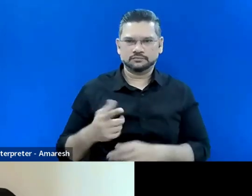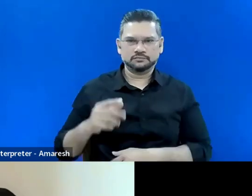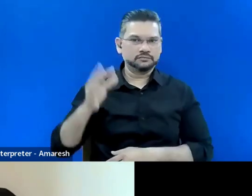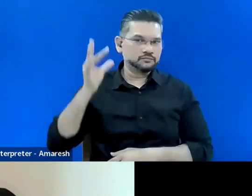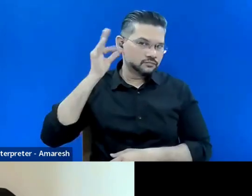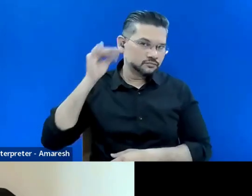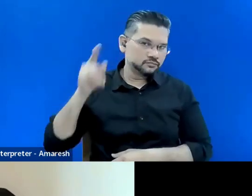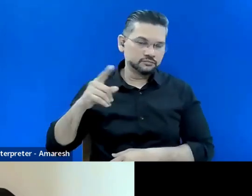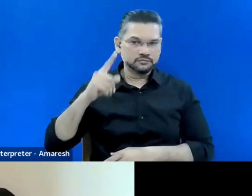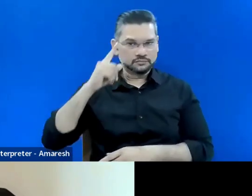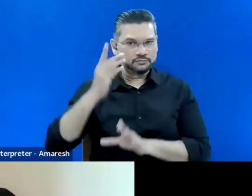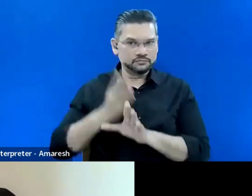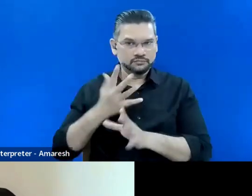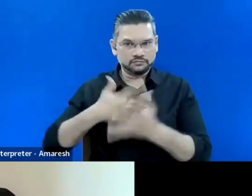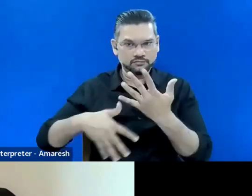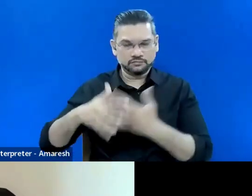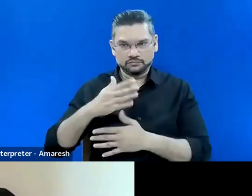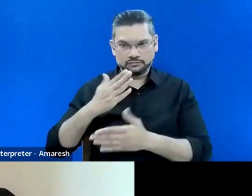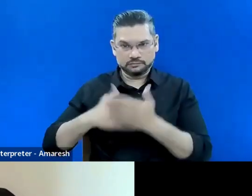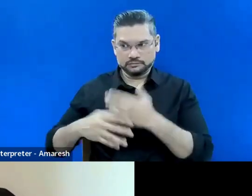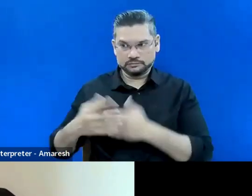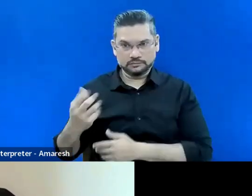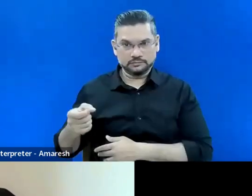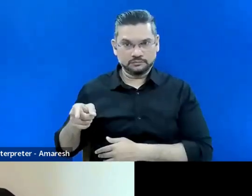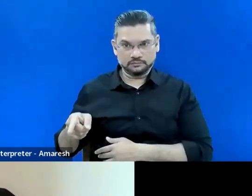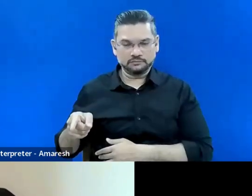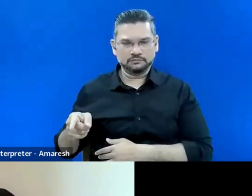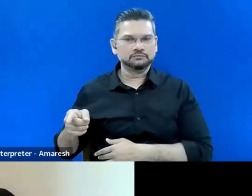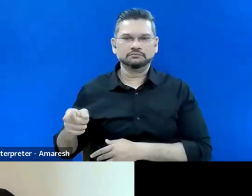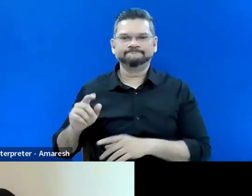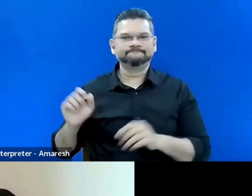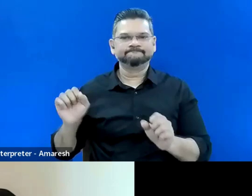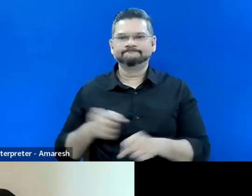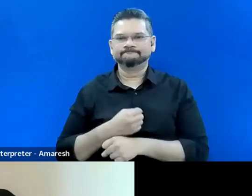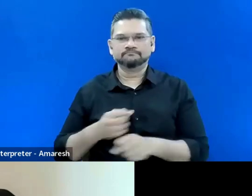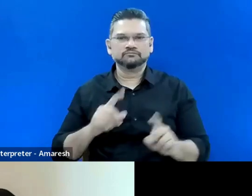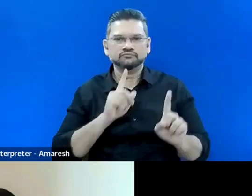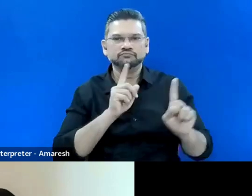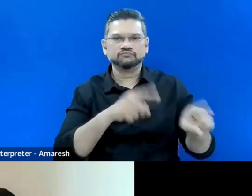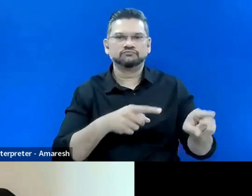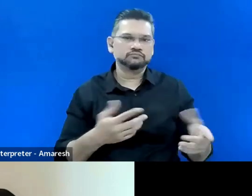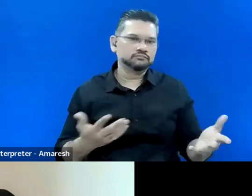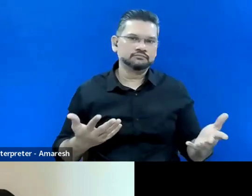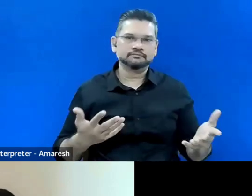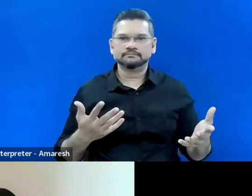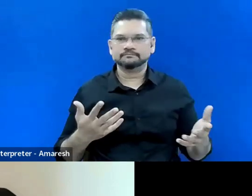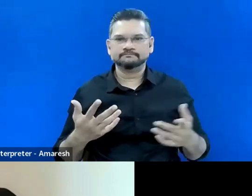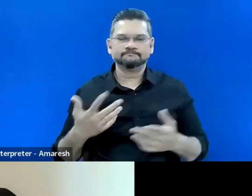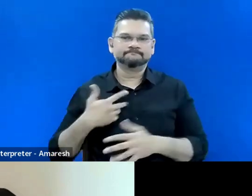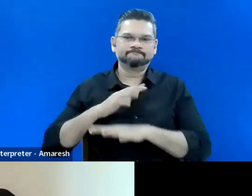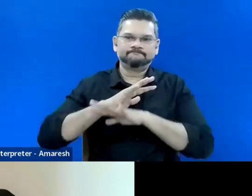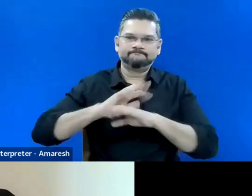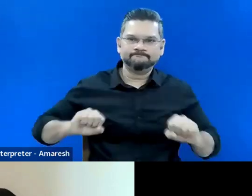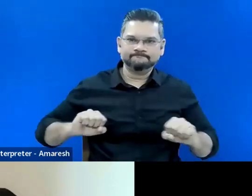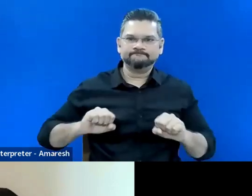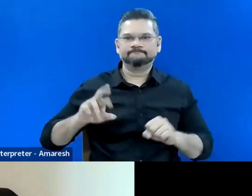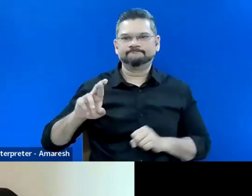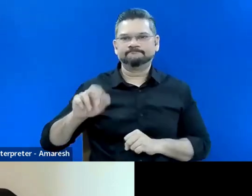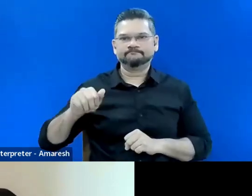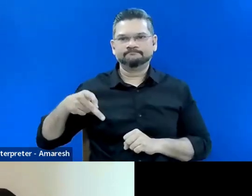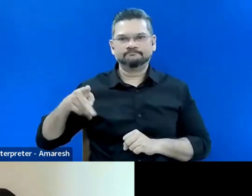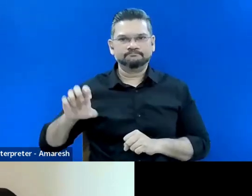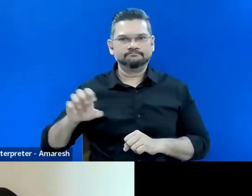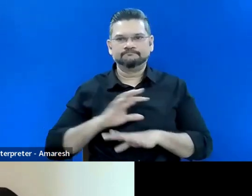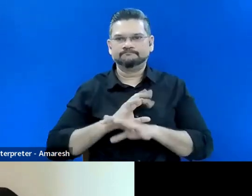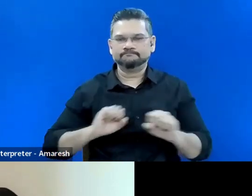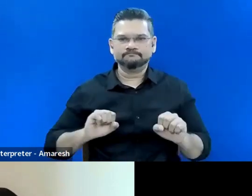disability is raped and she cannot go and report anywhere because there are the cultural barriers and